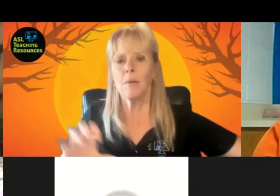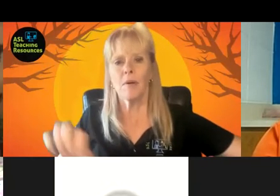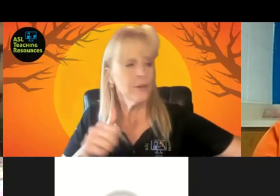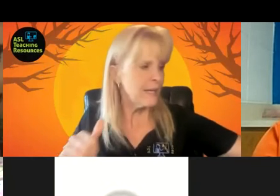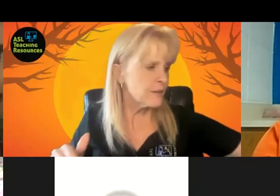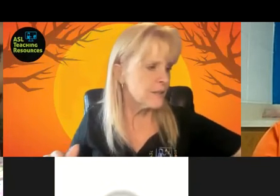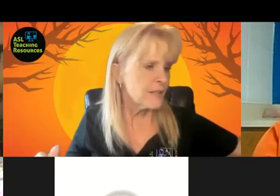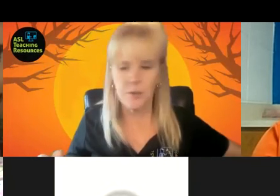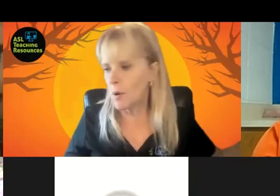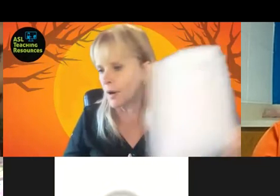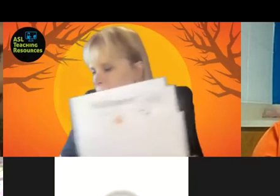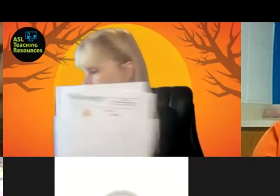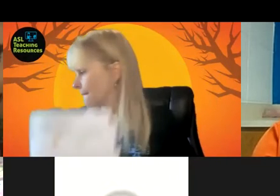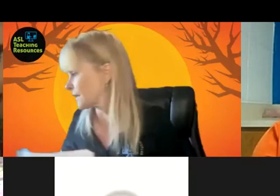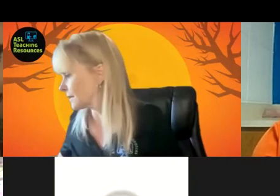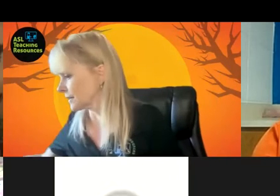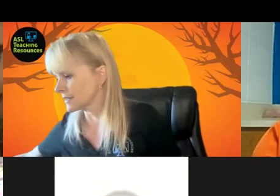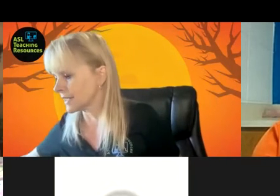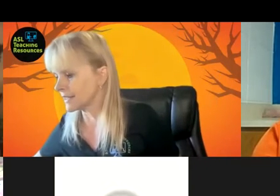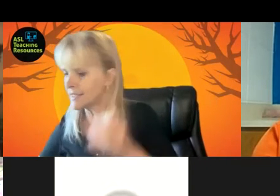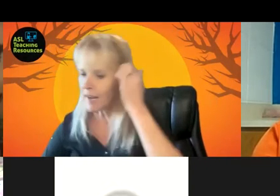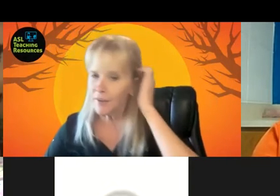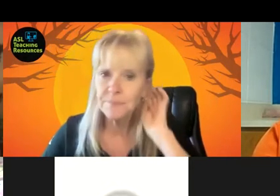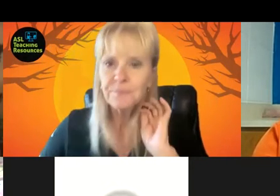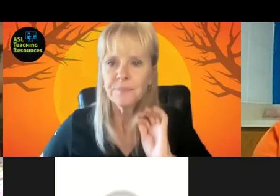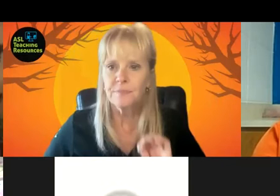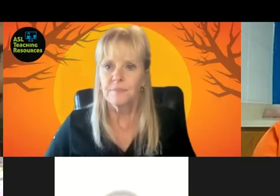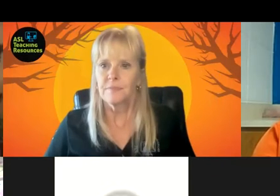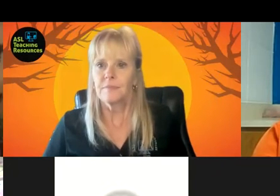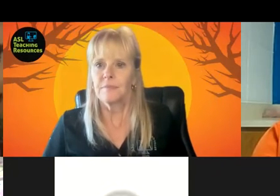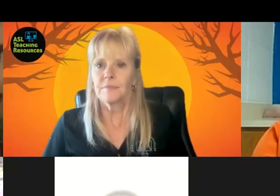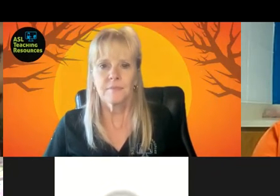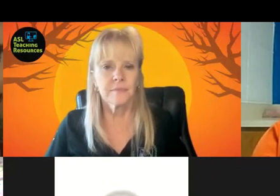Let me come over here to this part, set this down.